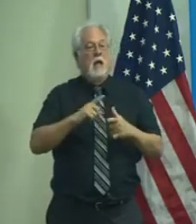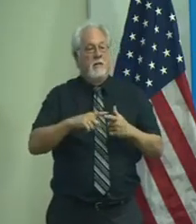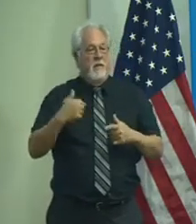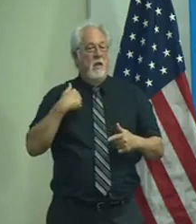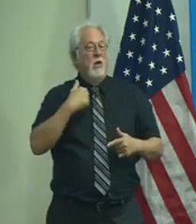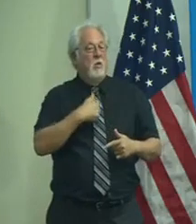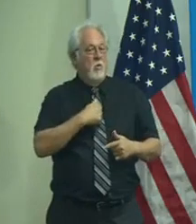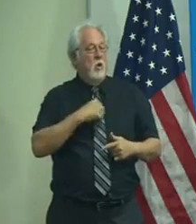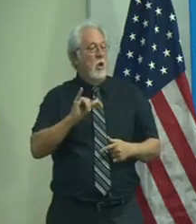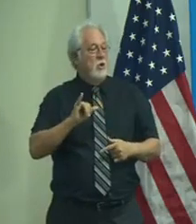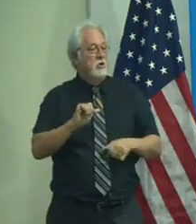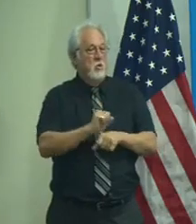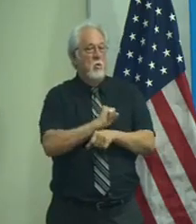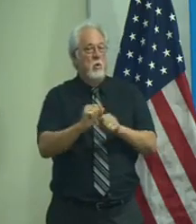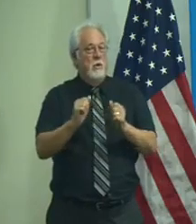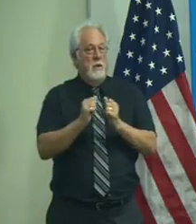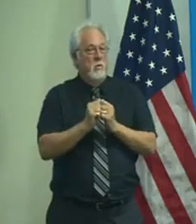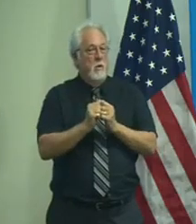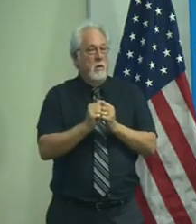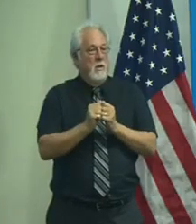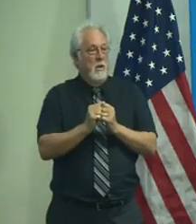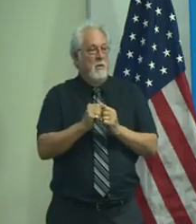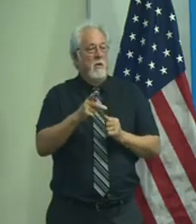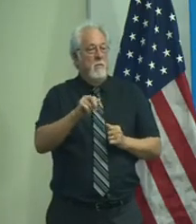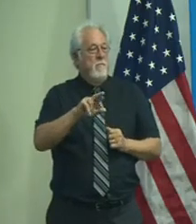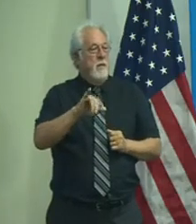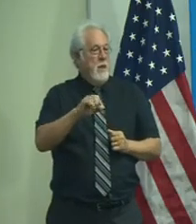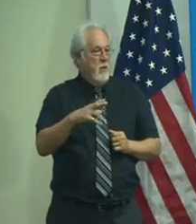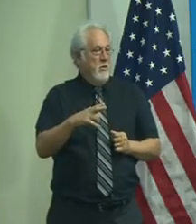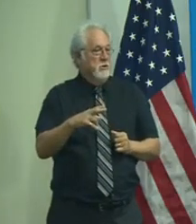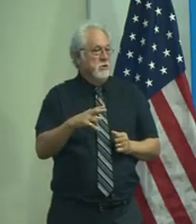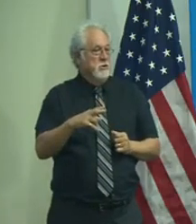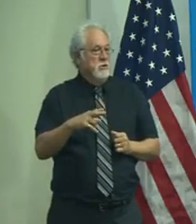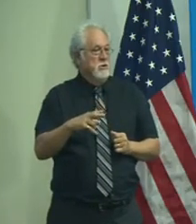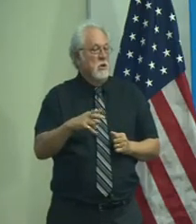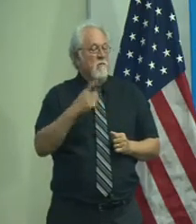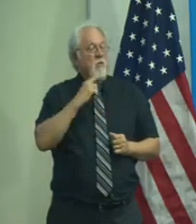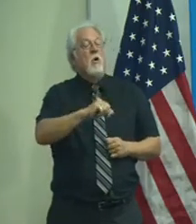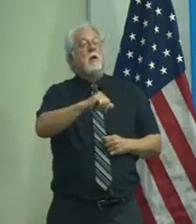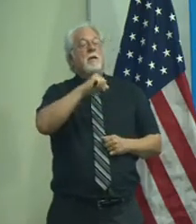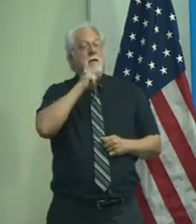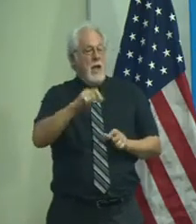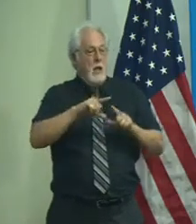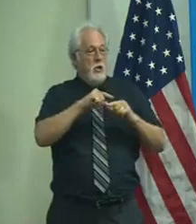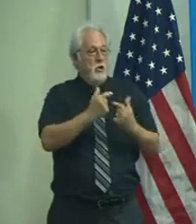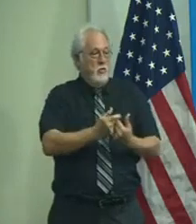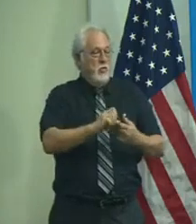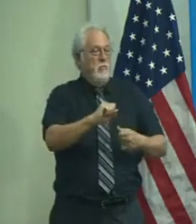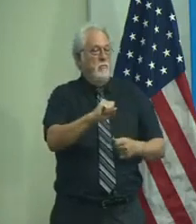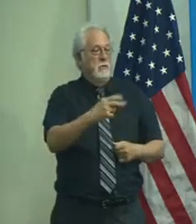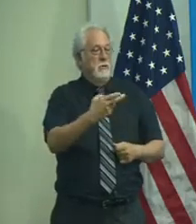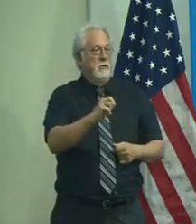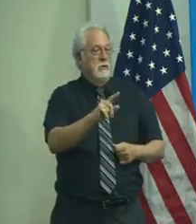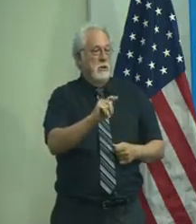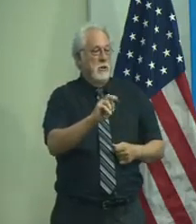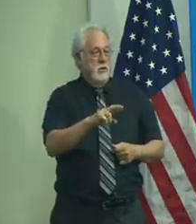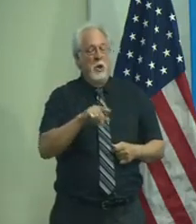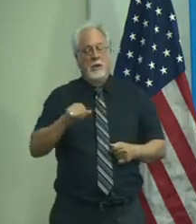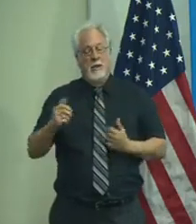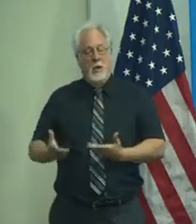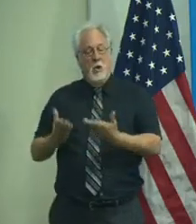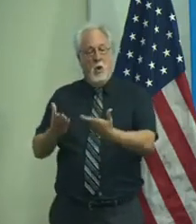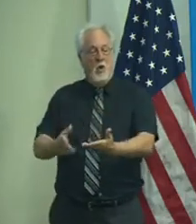are also working with parishes, as we mentioned, on the non-congregant sheltering so that they can